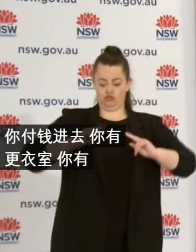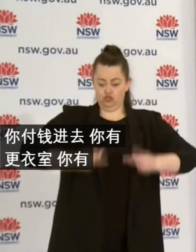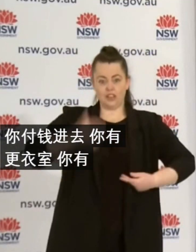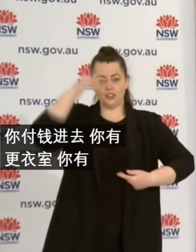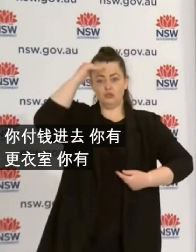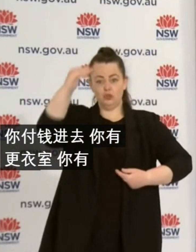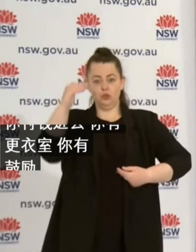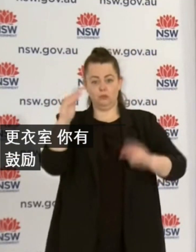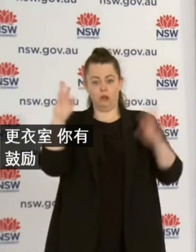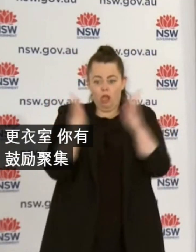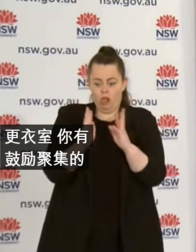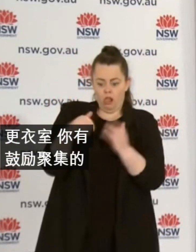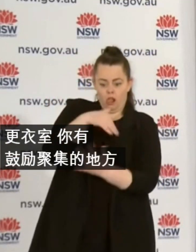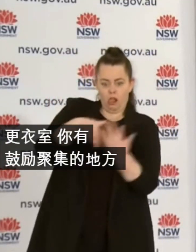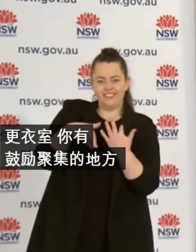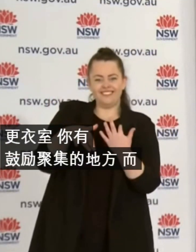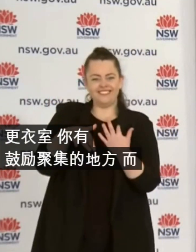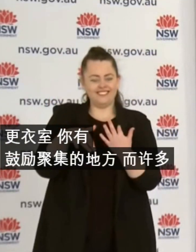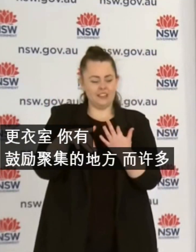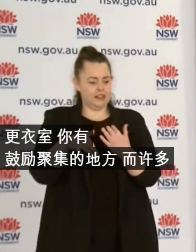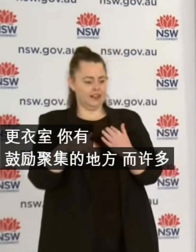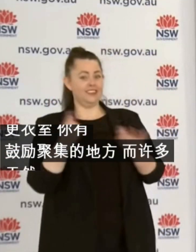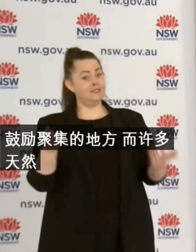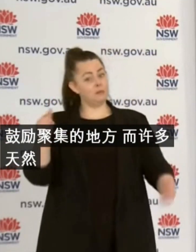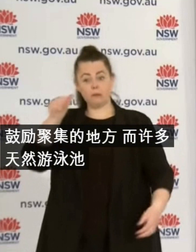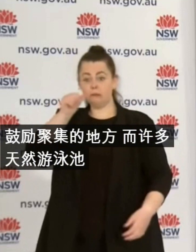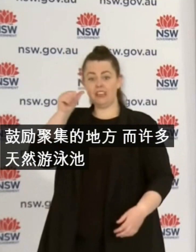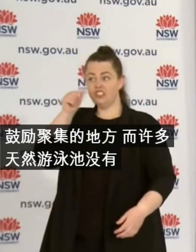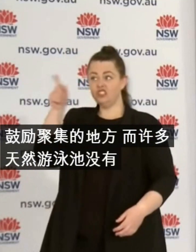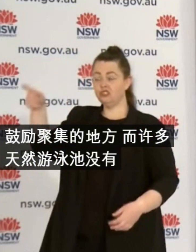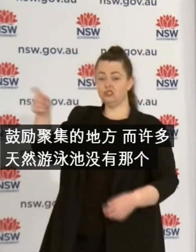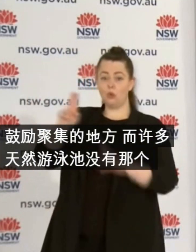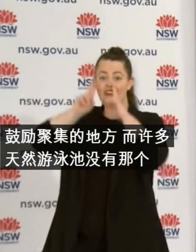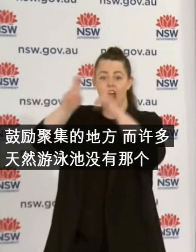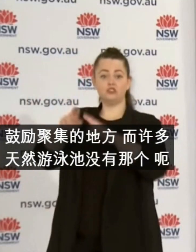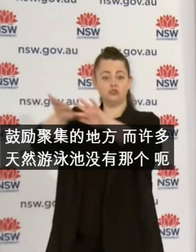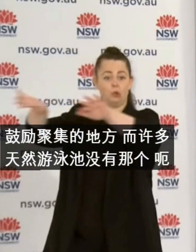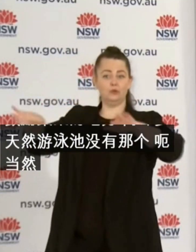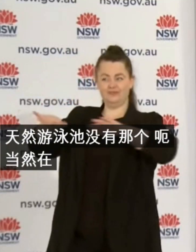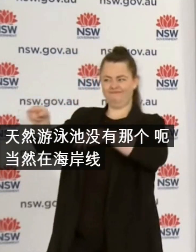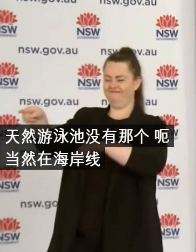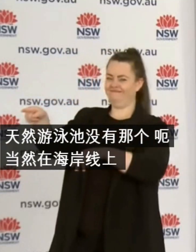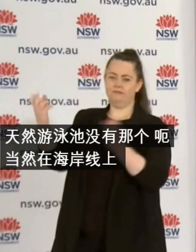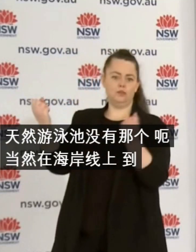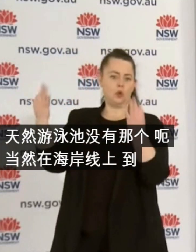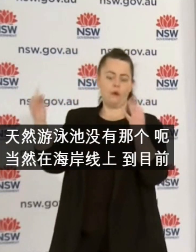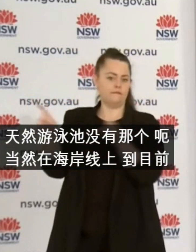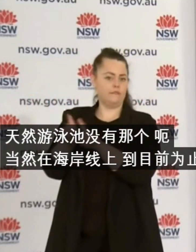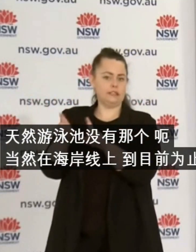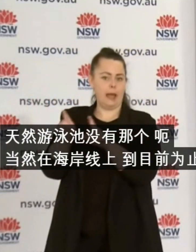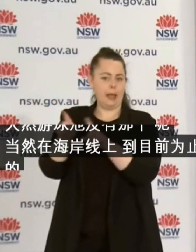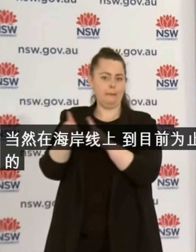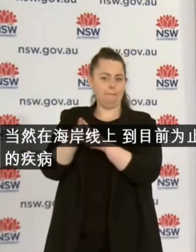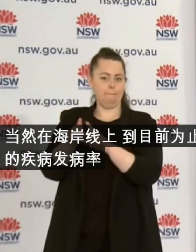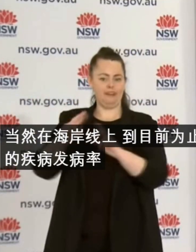where you encourage congregation, whereas many natural pools don't have that. And certainly on the coastline so